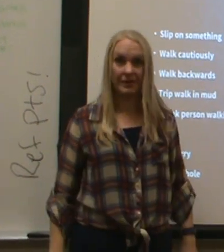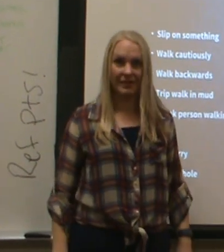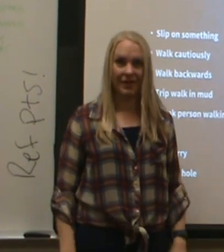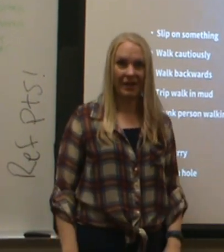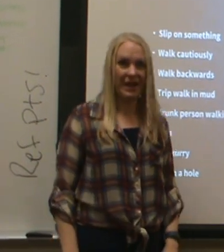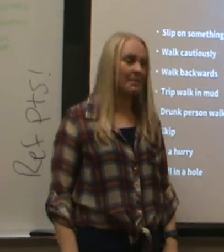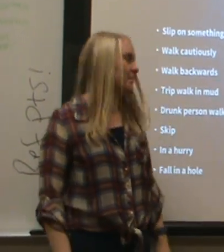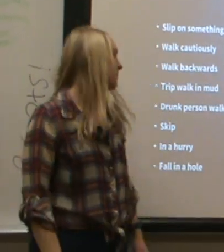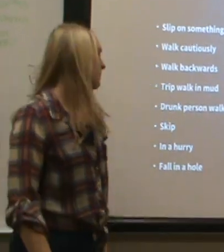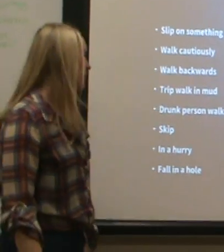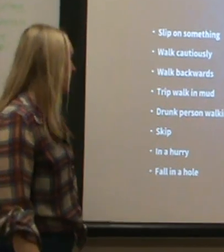All right?